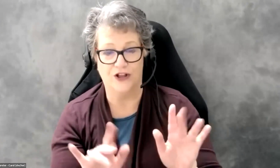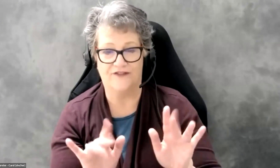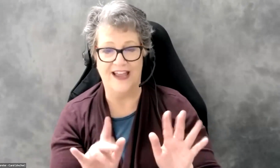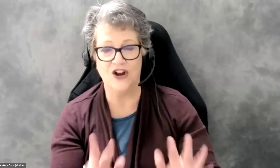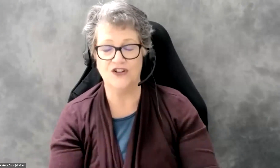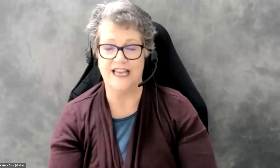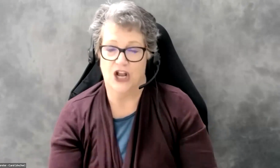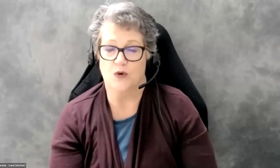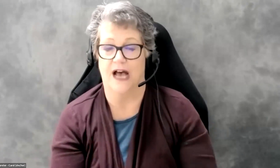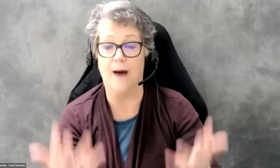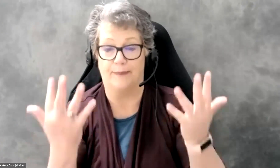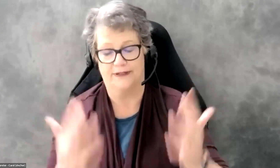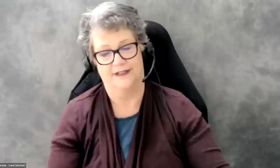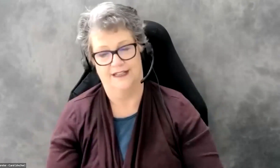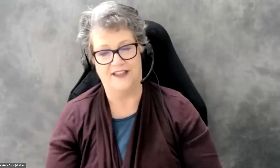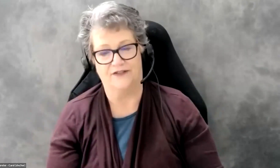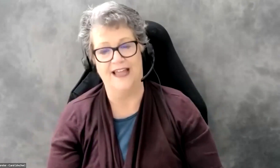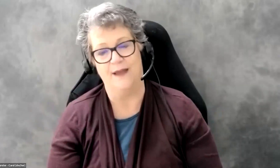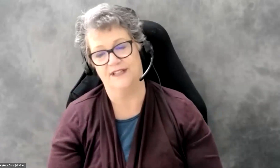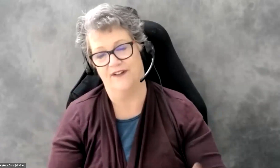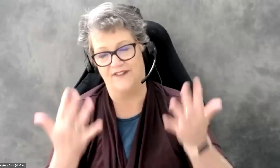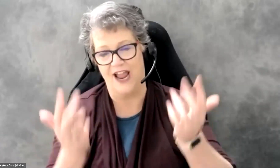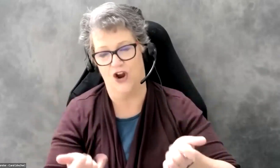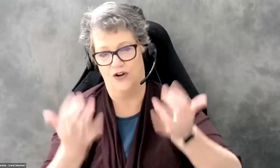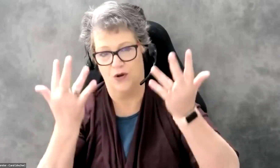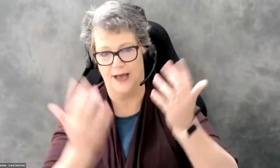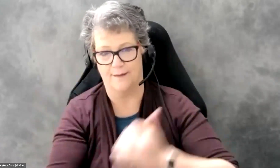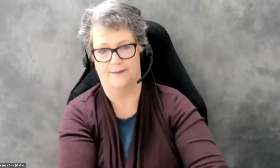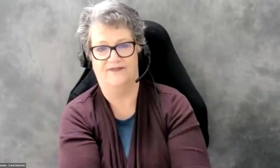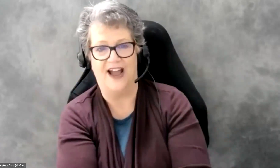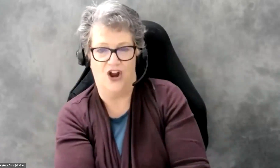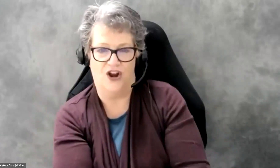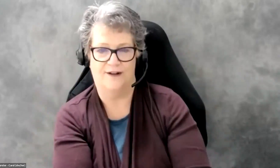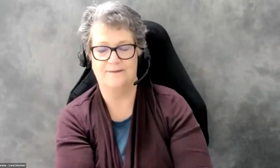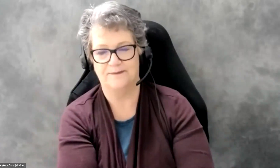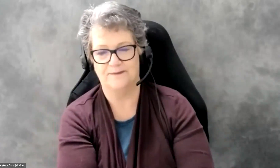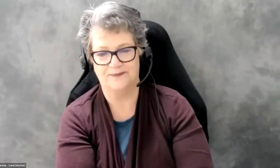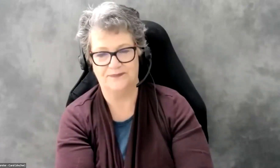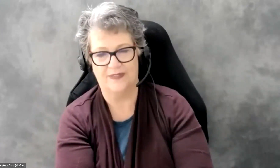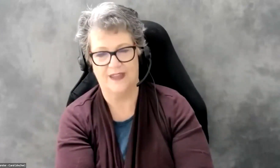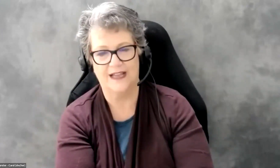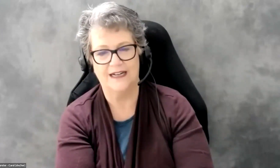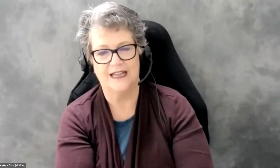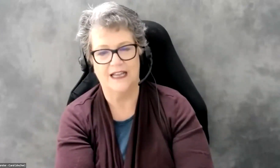You wiggle your fingers and it goes up like the flames of a fire. Goes up, fire.